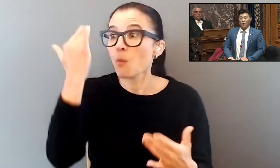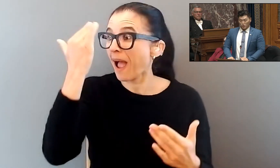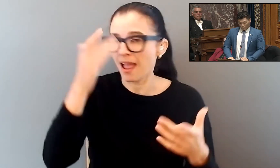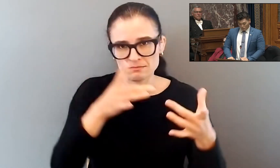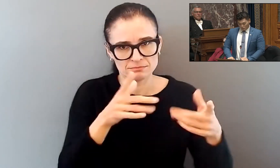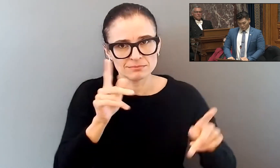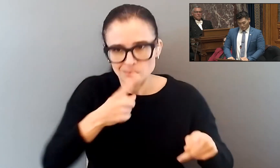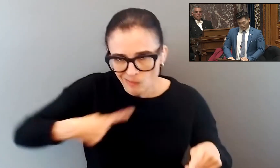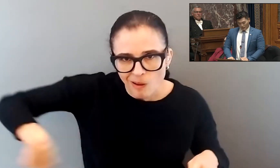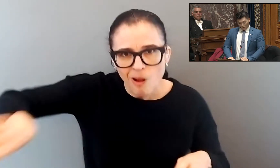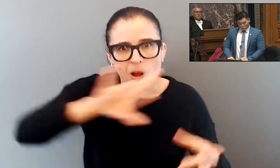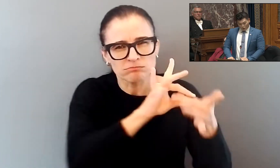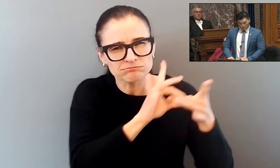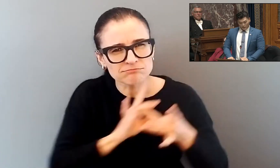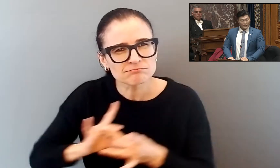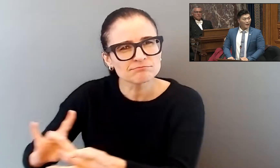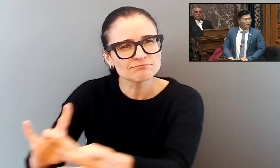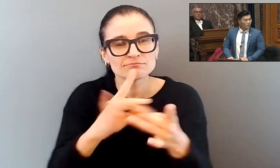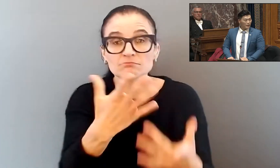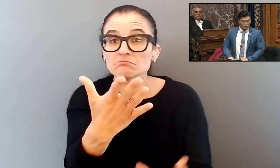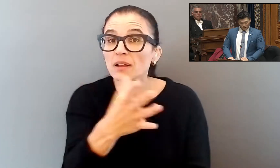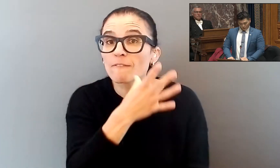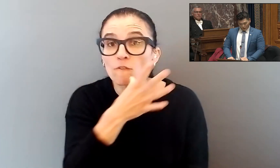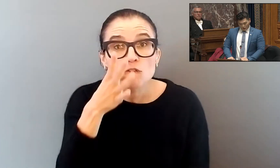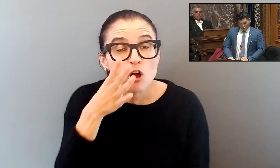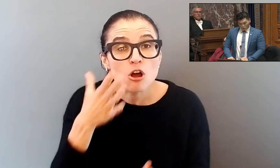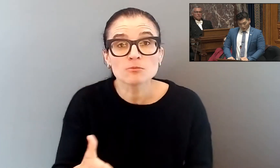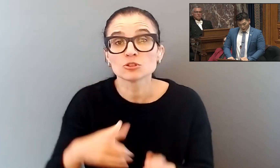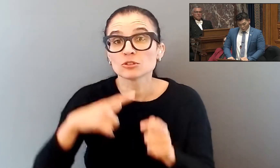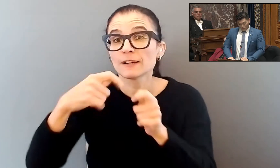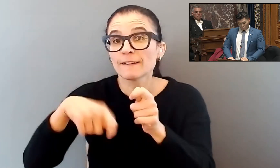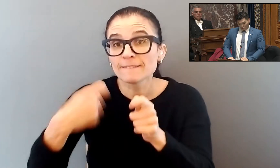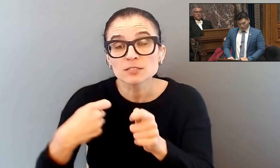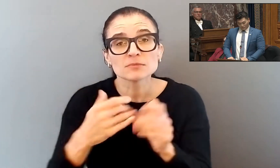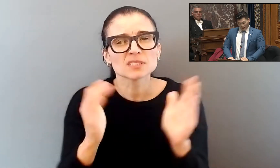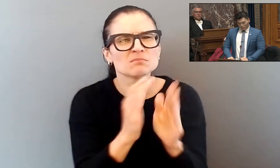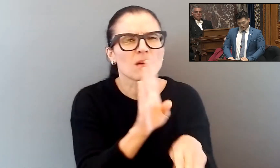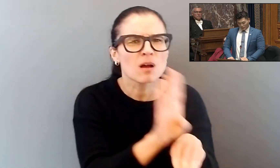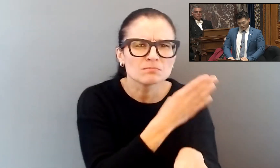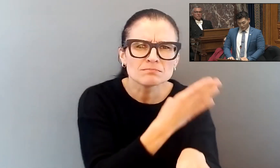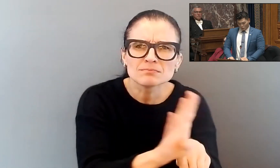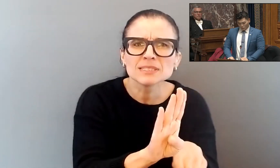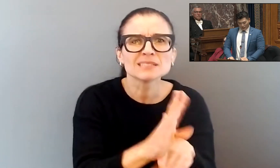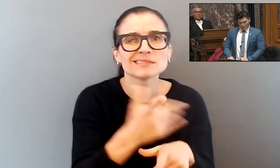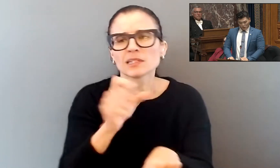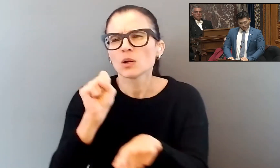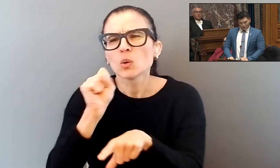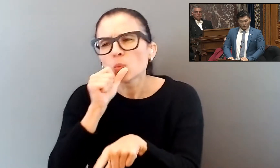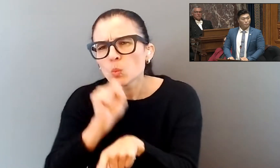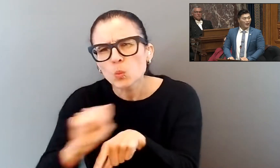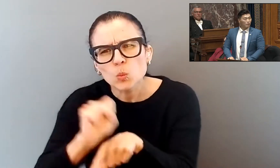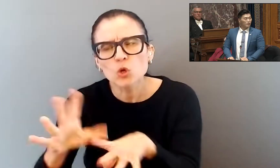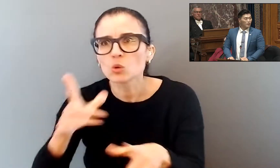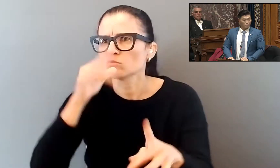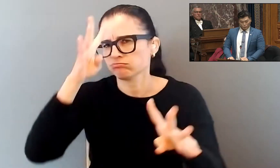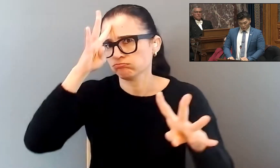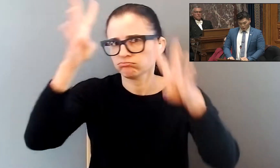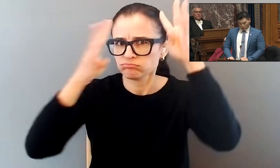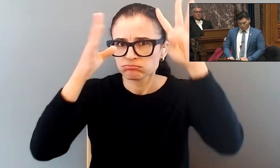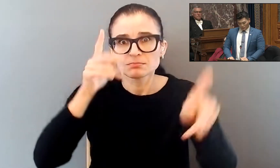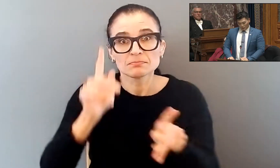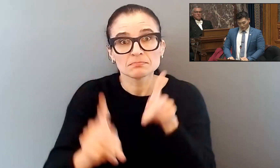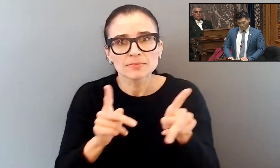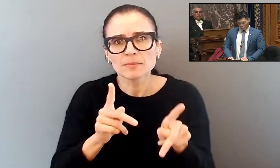and entrepreneurs, workers and innovators who help feed families here at home and share the bounty of